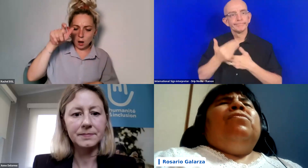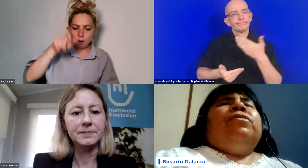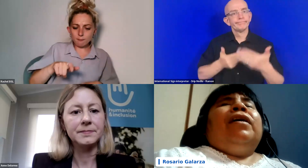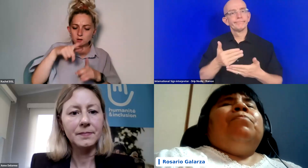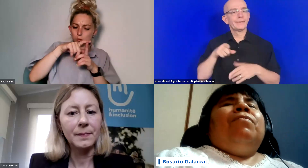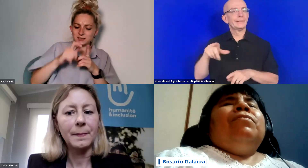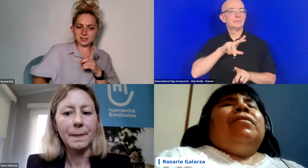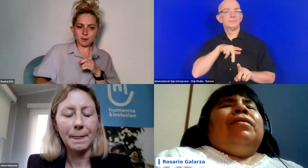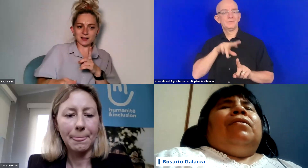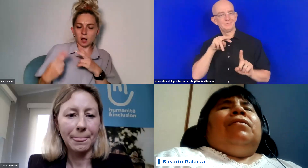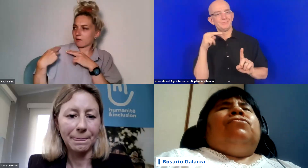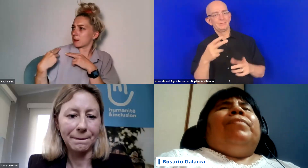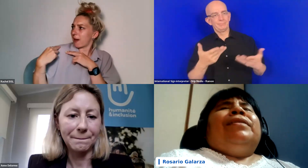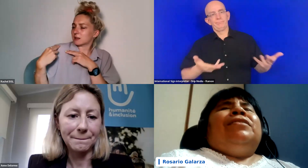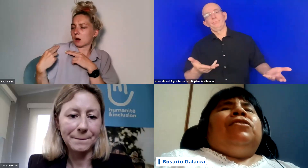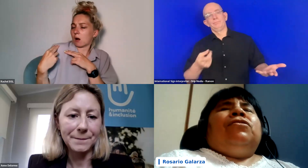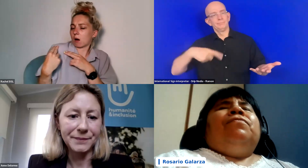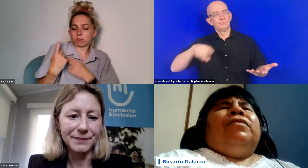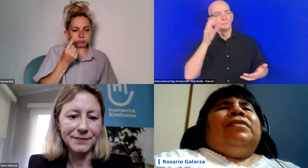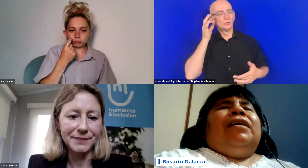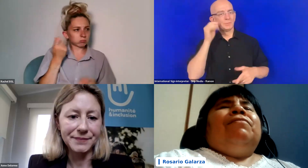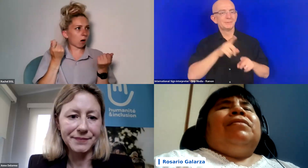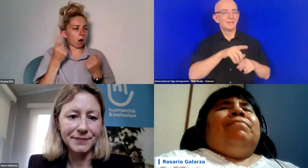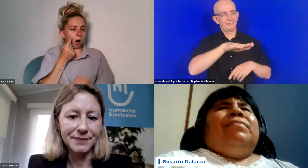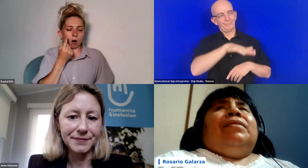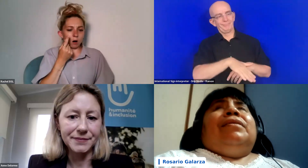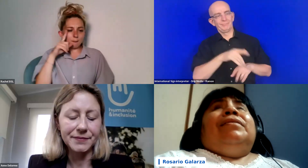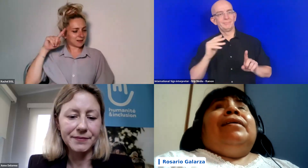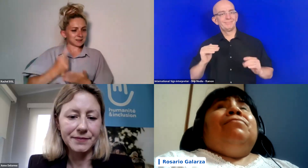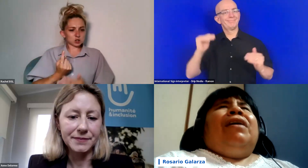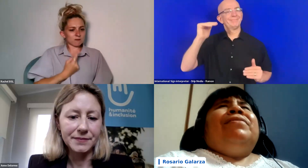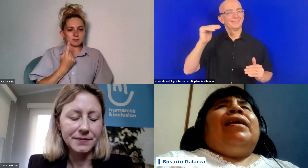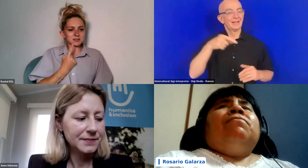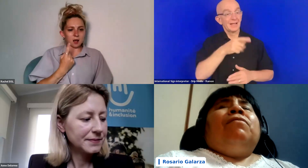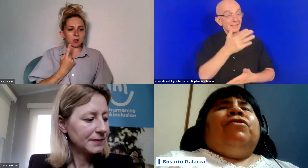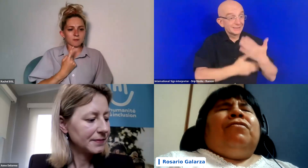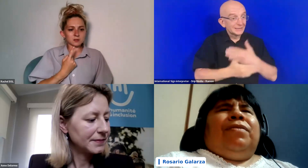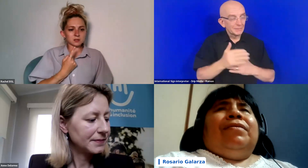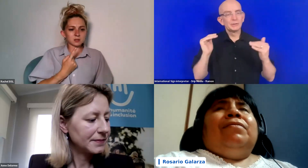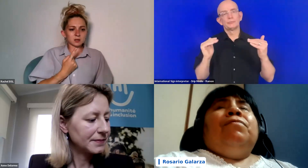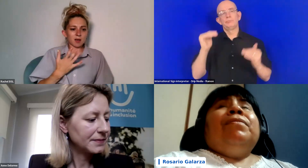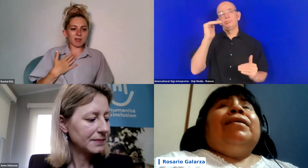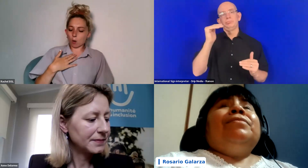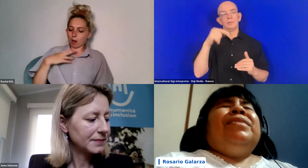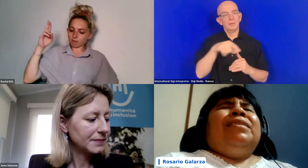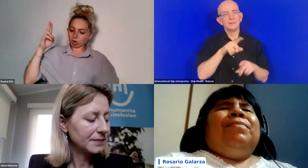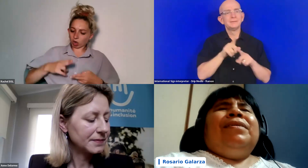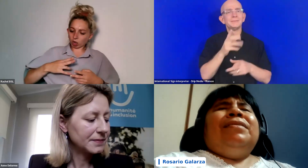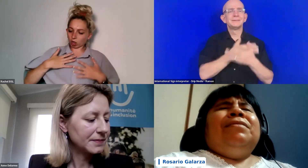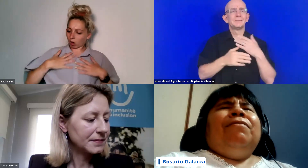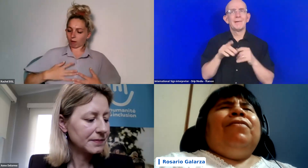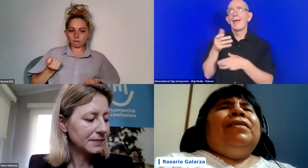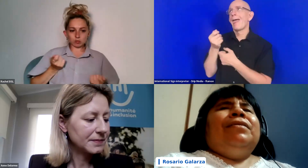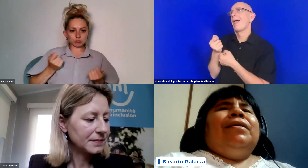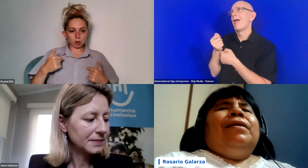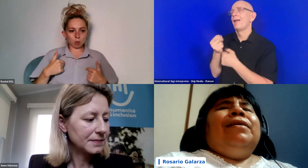or not capable to make decisions for themselves. Then we have the lack of autonomy. Women and girls with